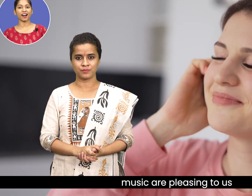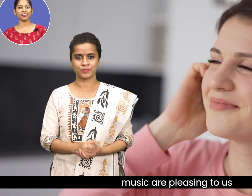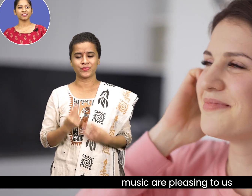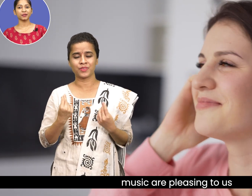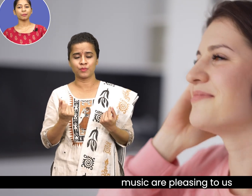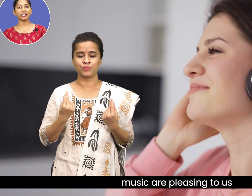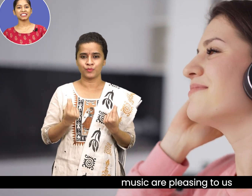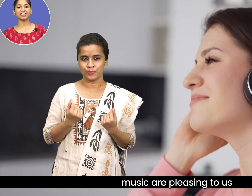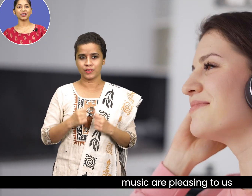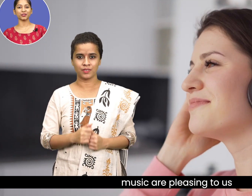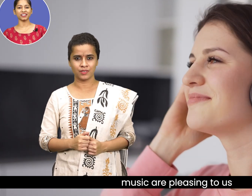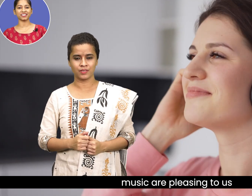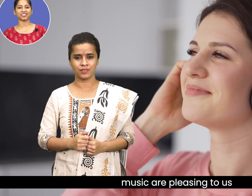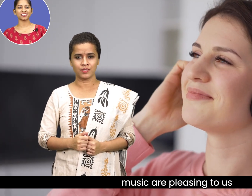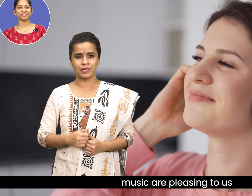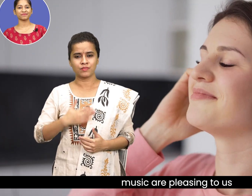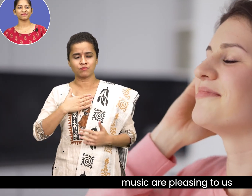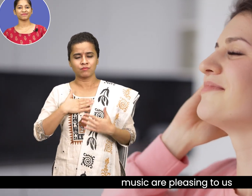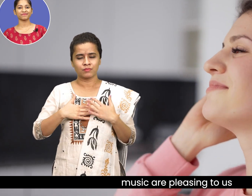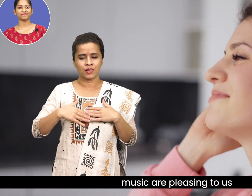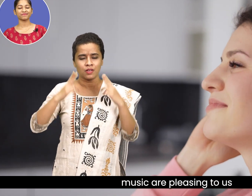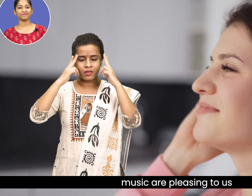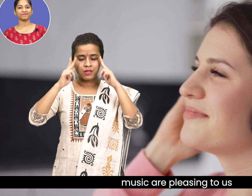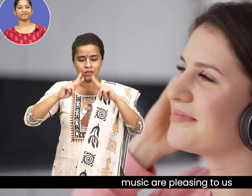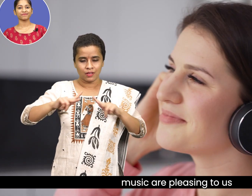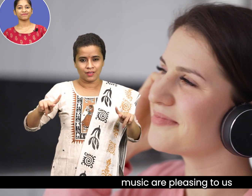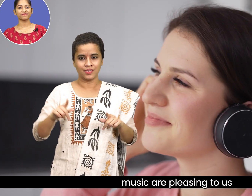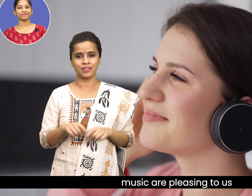music are pleasing to us